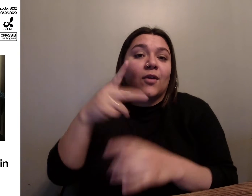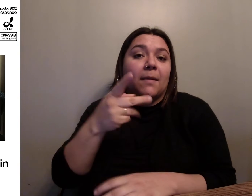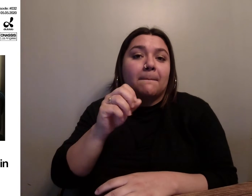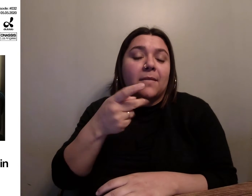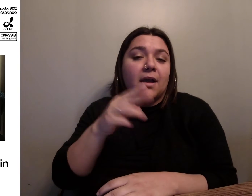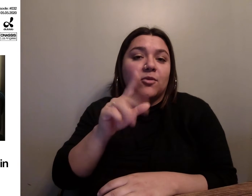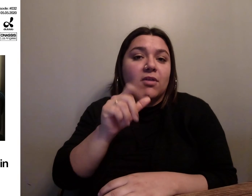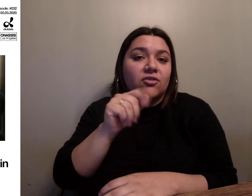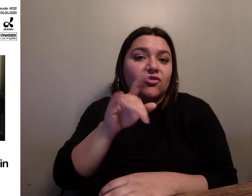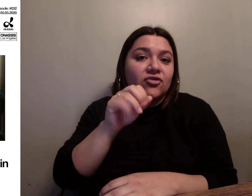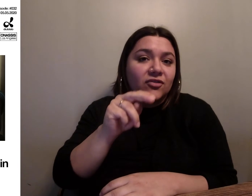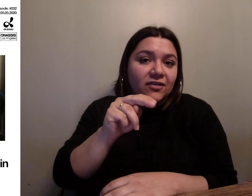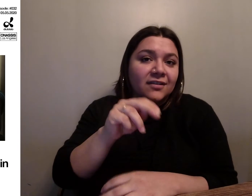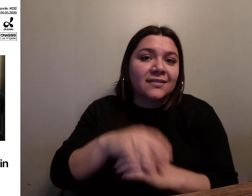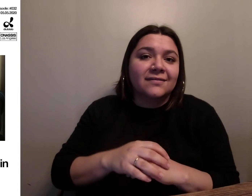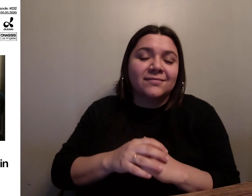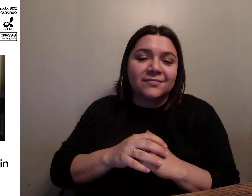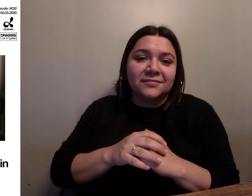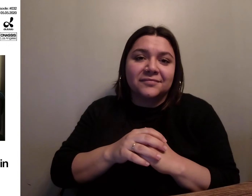that are